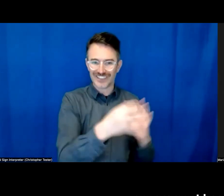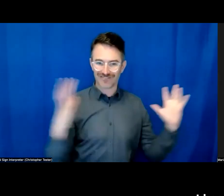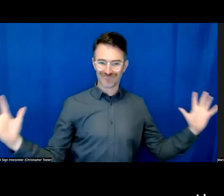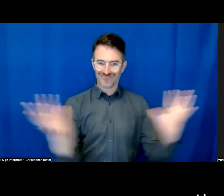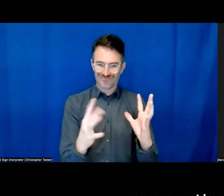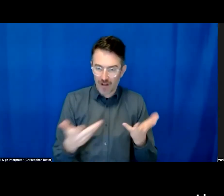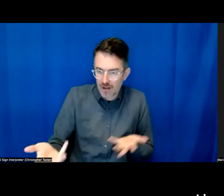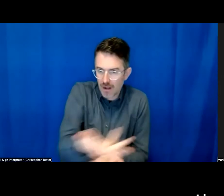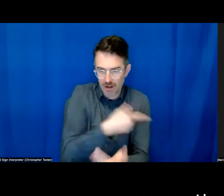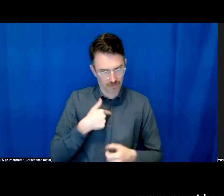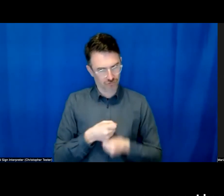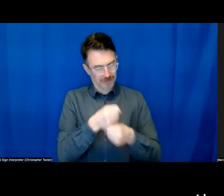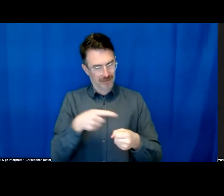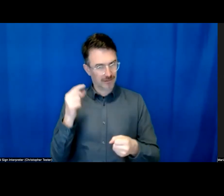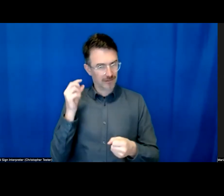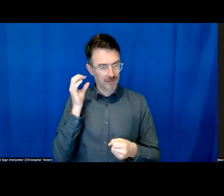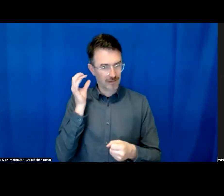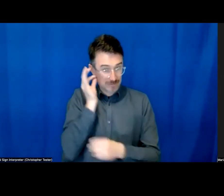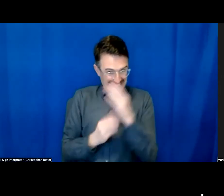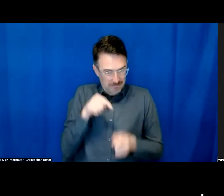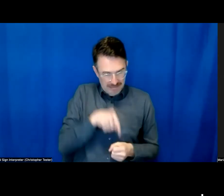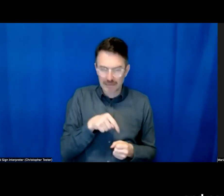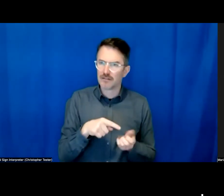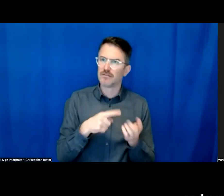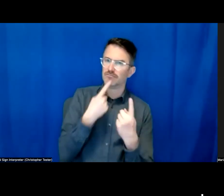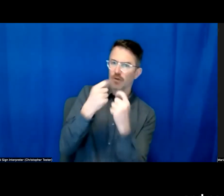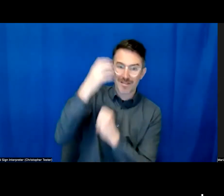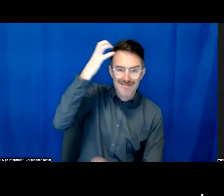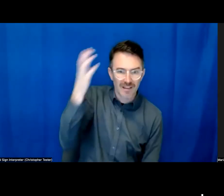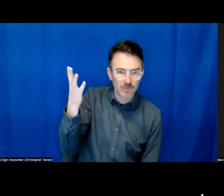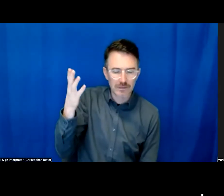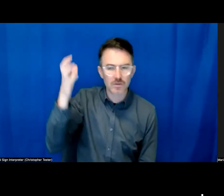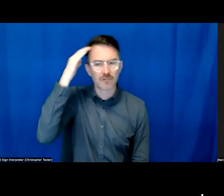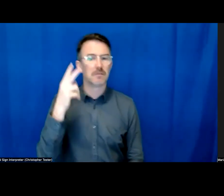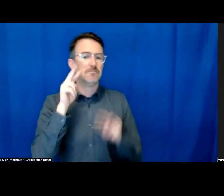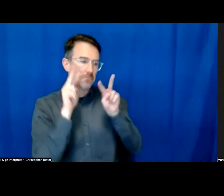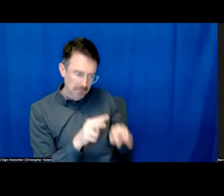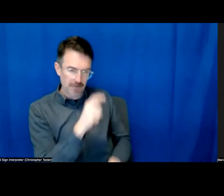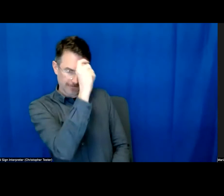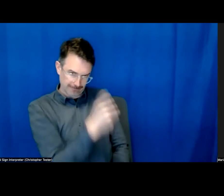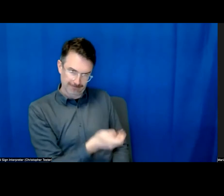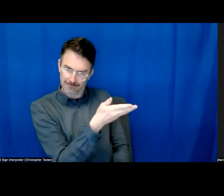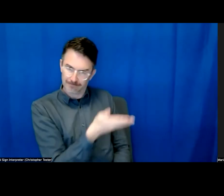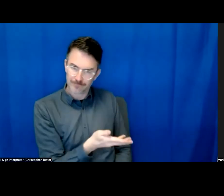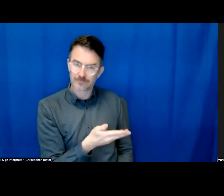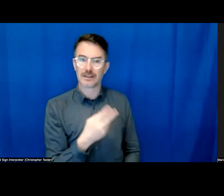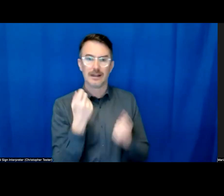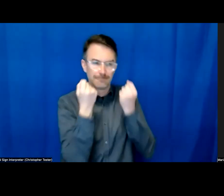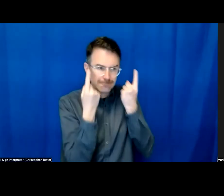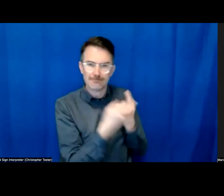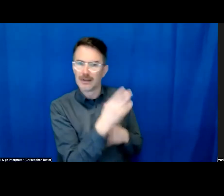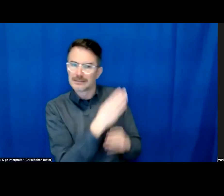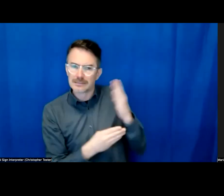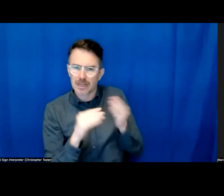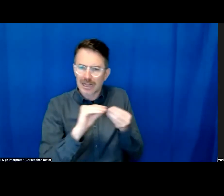held thematic Musrembang for women, children, and persons with disabilities in 2021 and